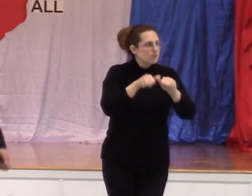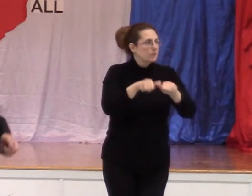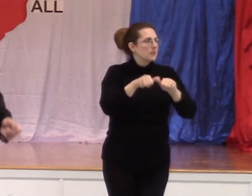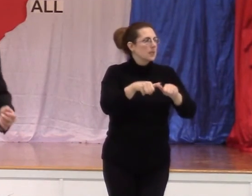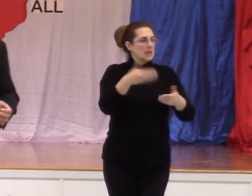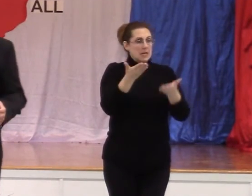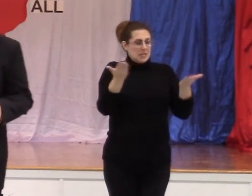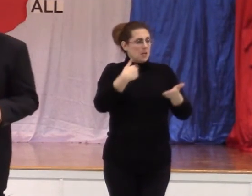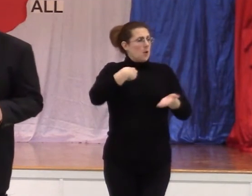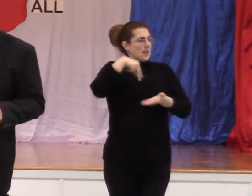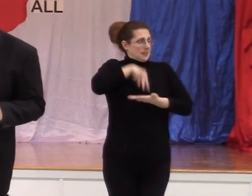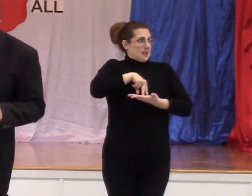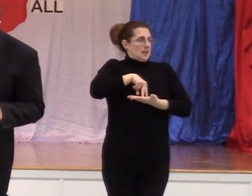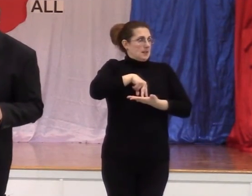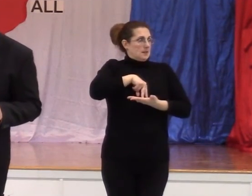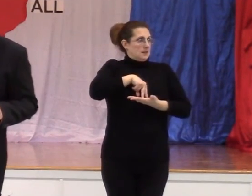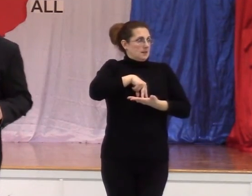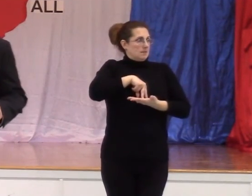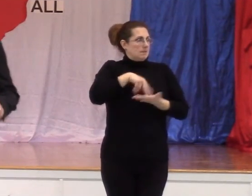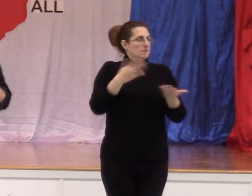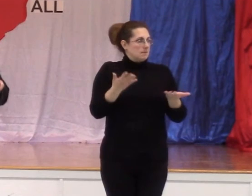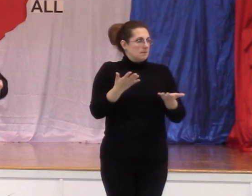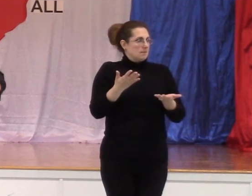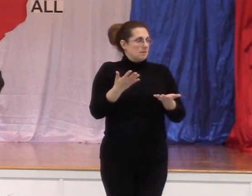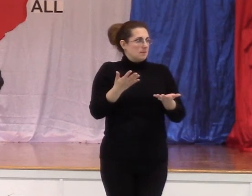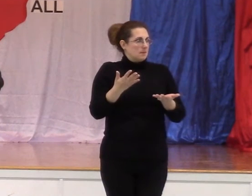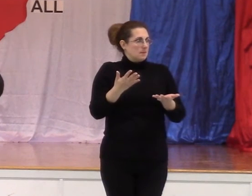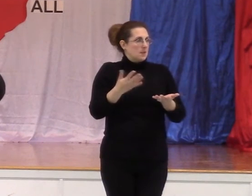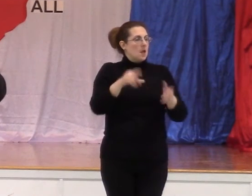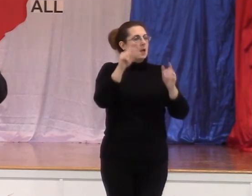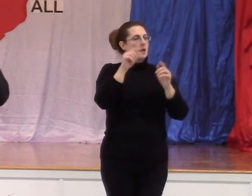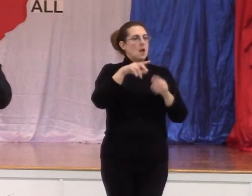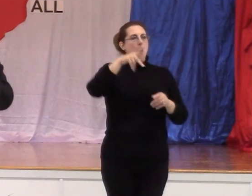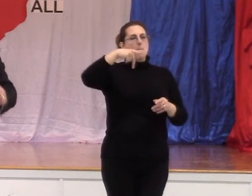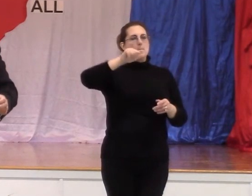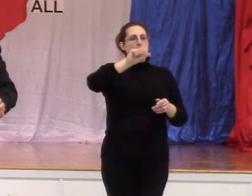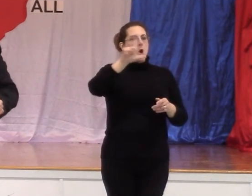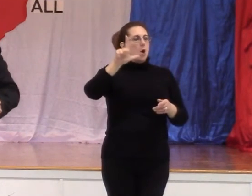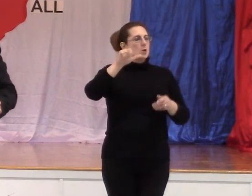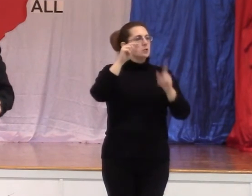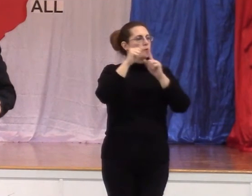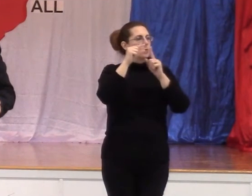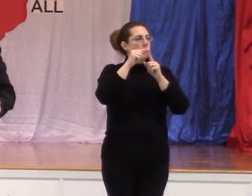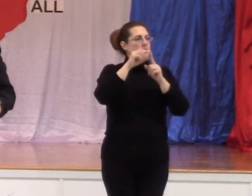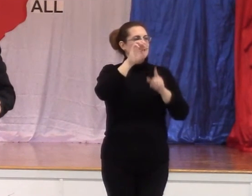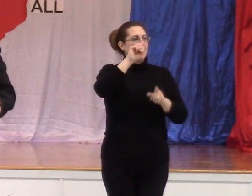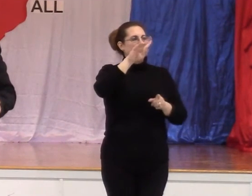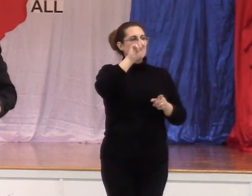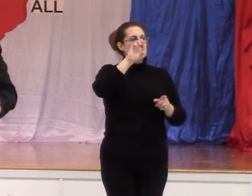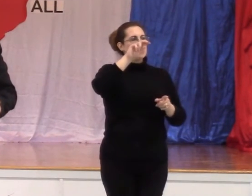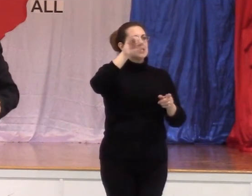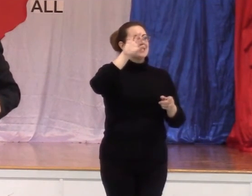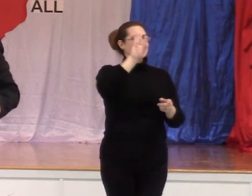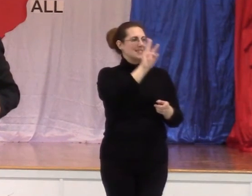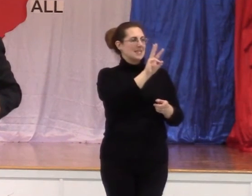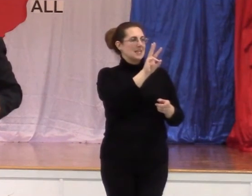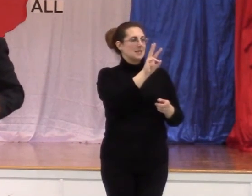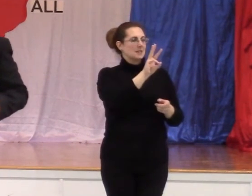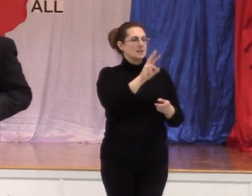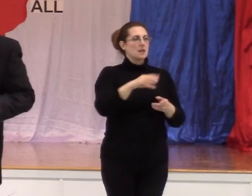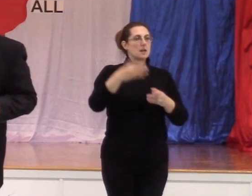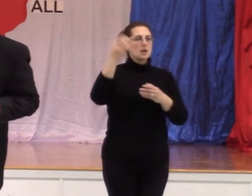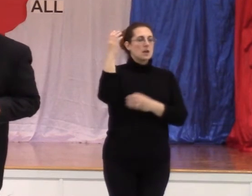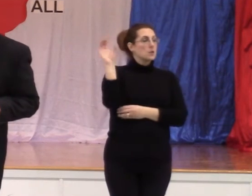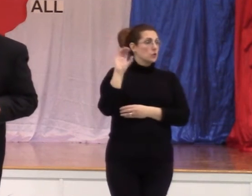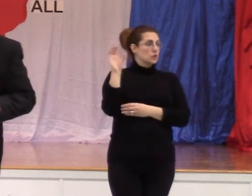Here I stand, right? Mimicking Paul's words in Ephesians 6. Right? The conservative Reformation